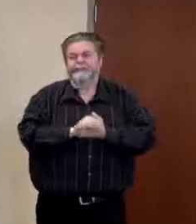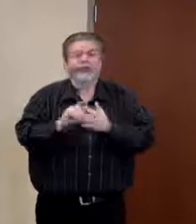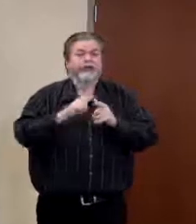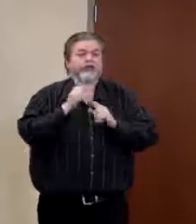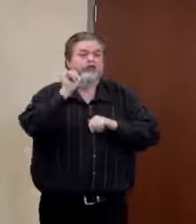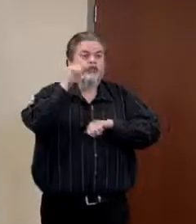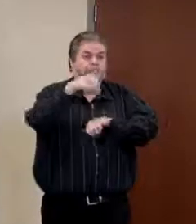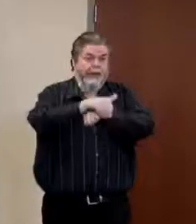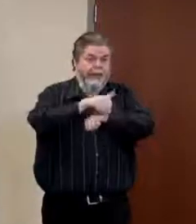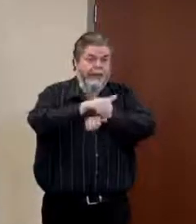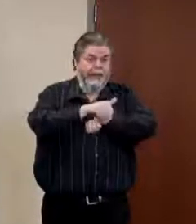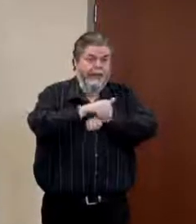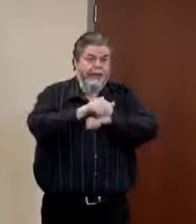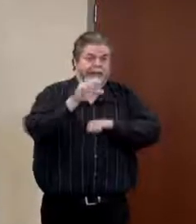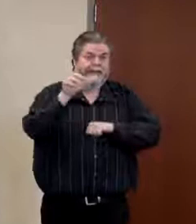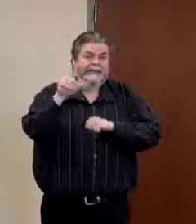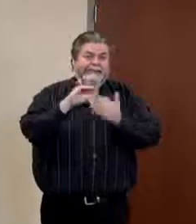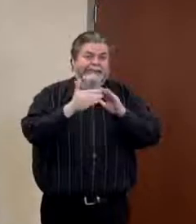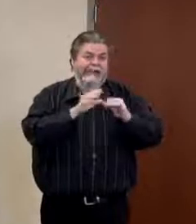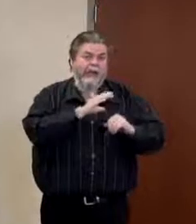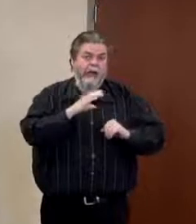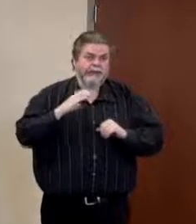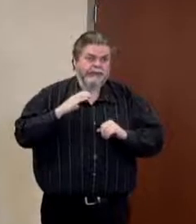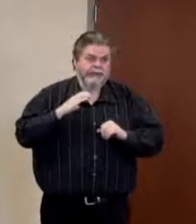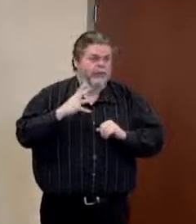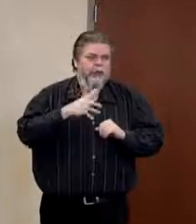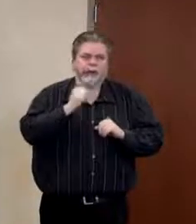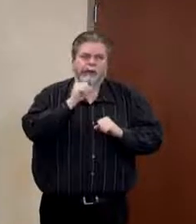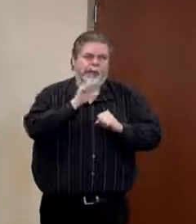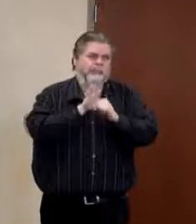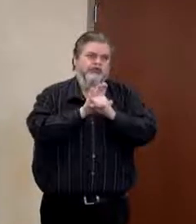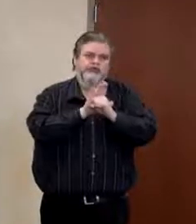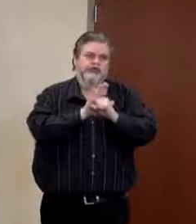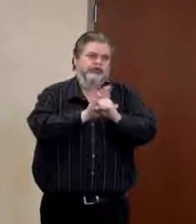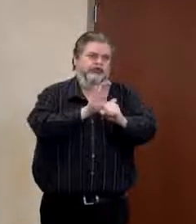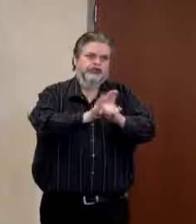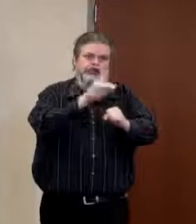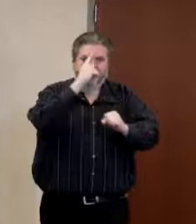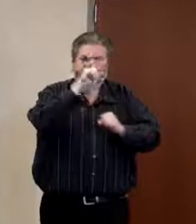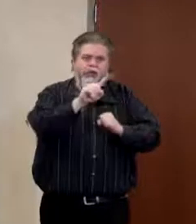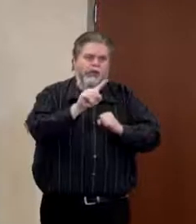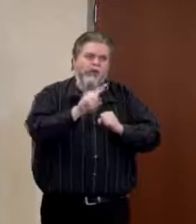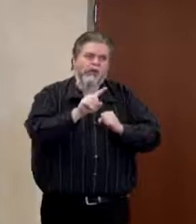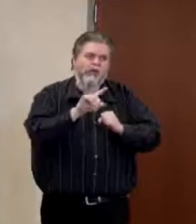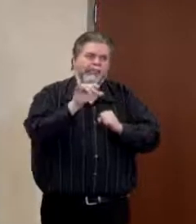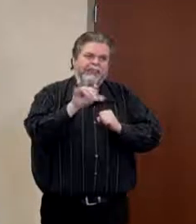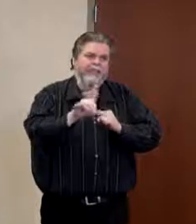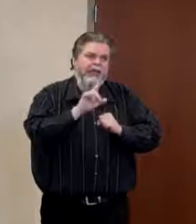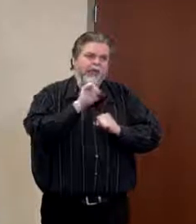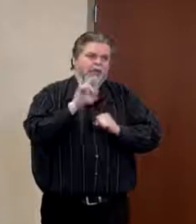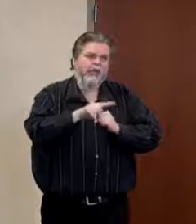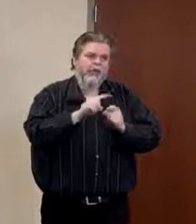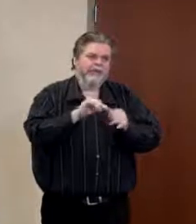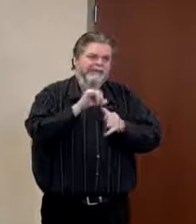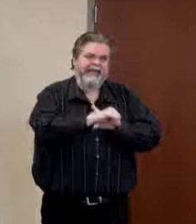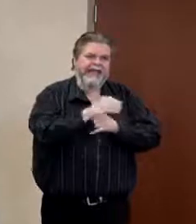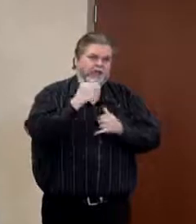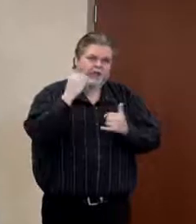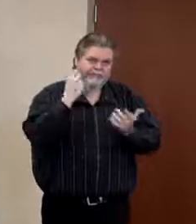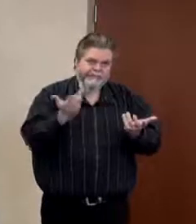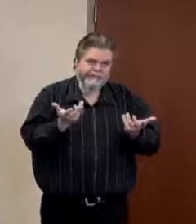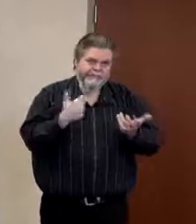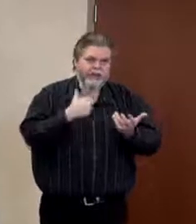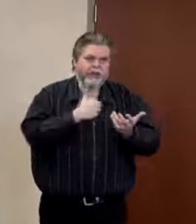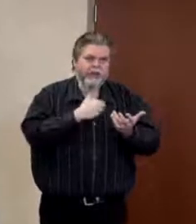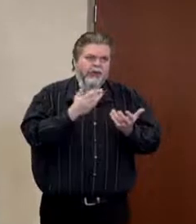Tomorrow night, our council meeting, we won't be pushing forward with a stay-at-home order. We're going to figure out how